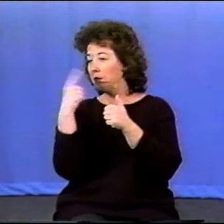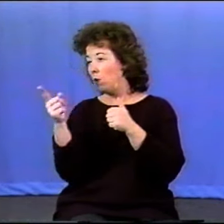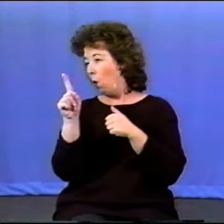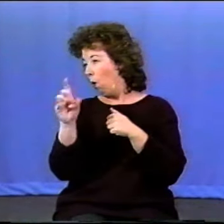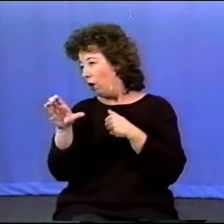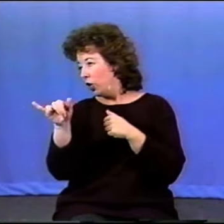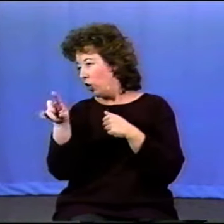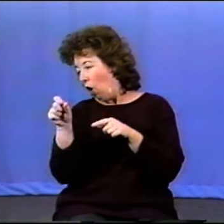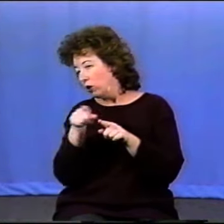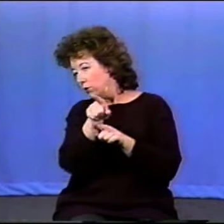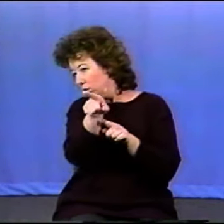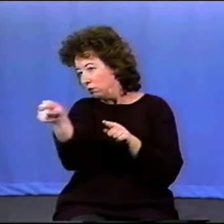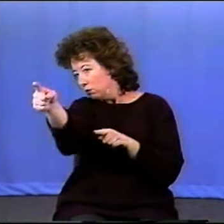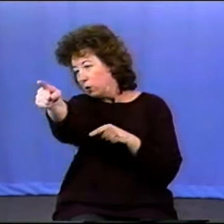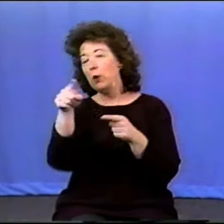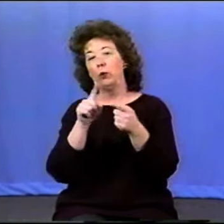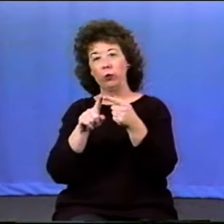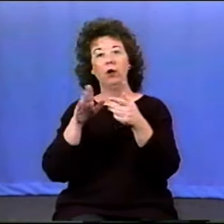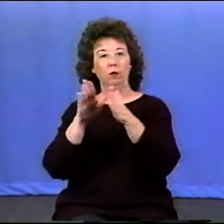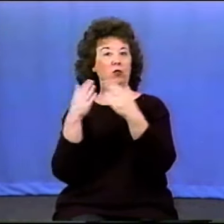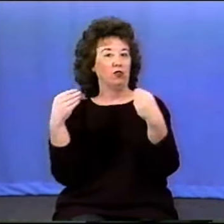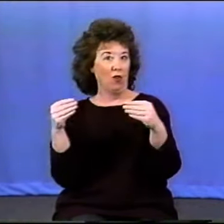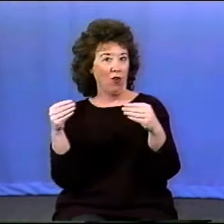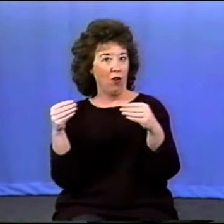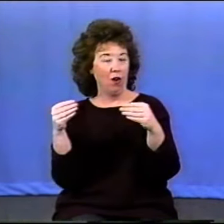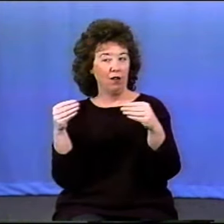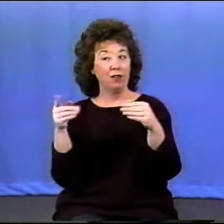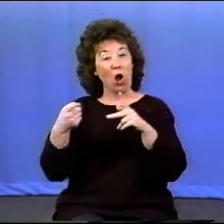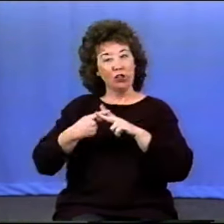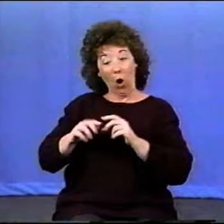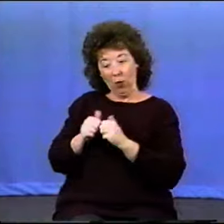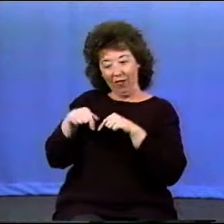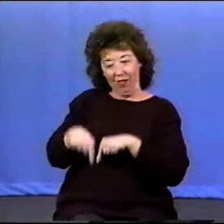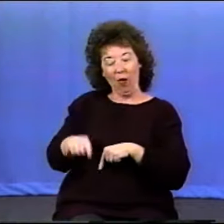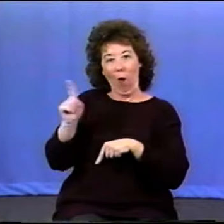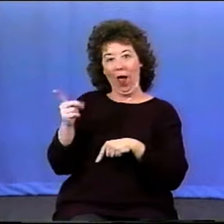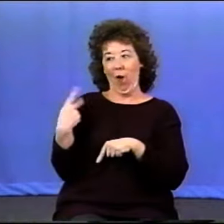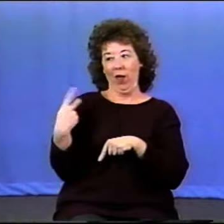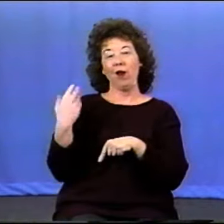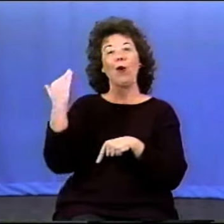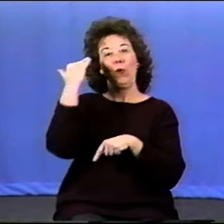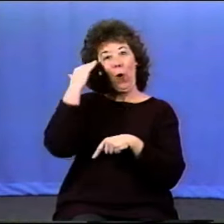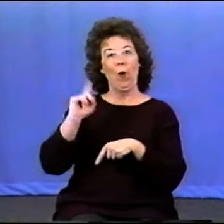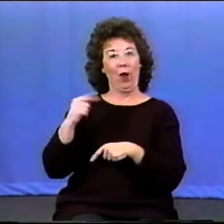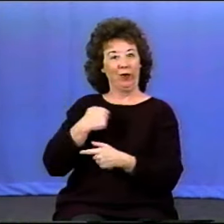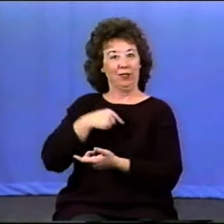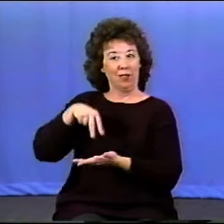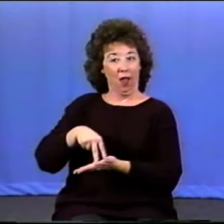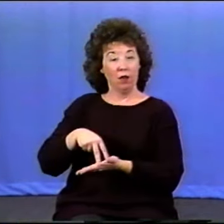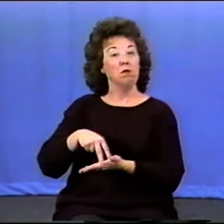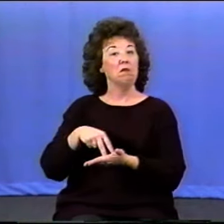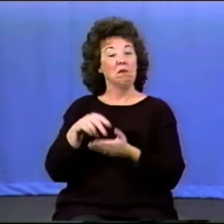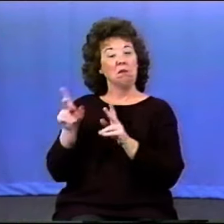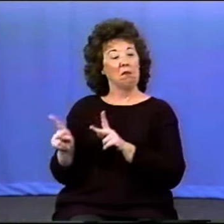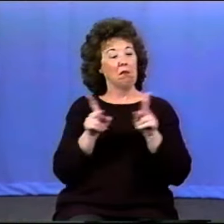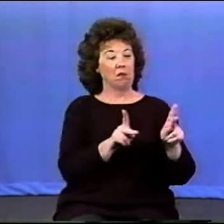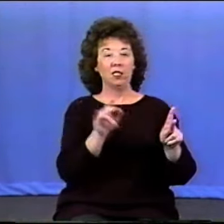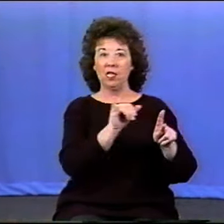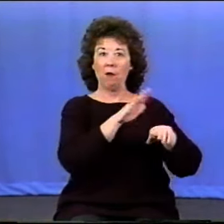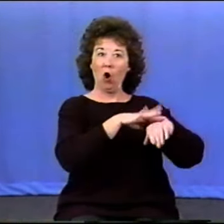to the location that they want to know. Well, we can do the same thing on the Earth, but we have to have some reference points